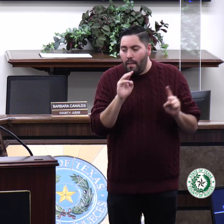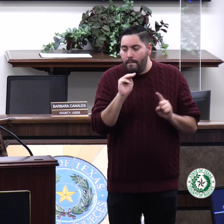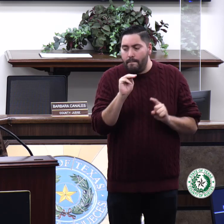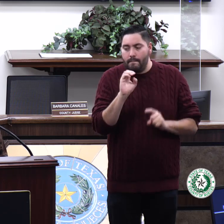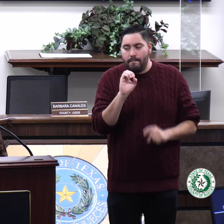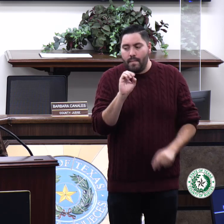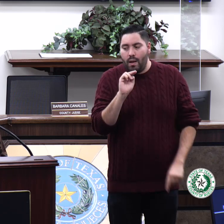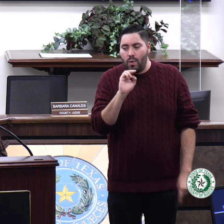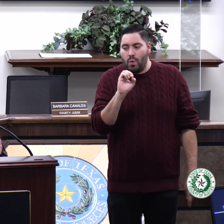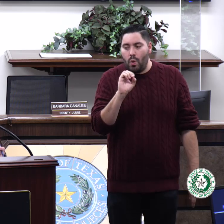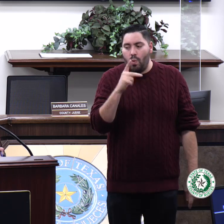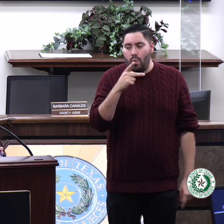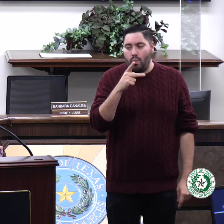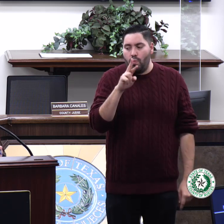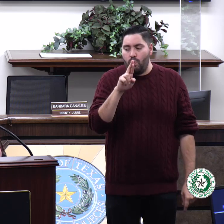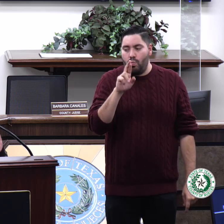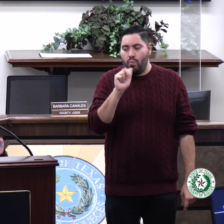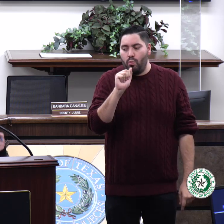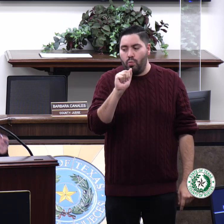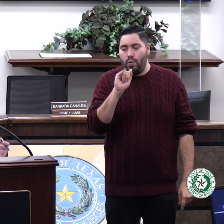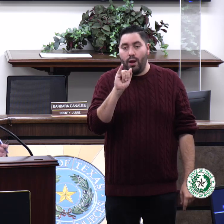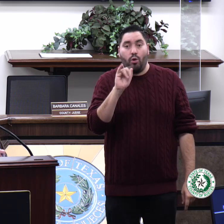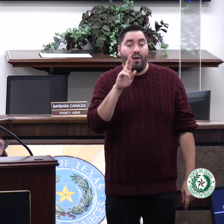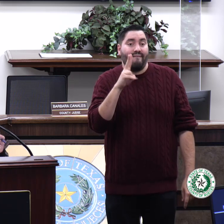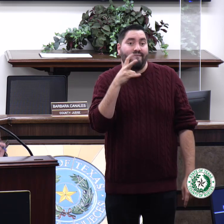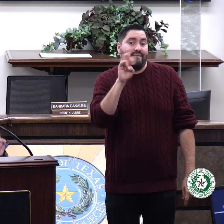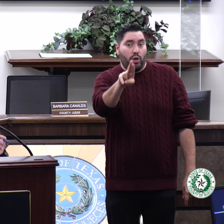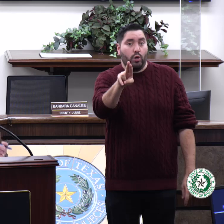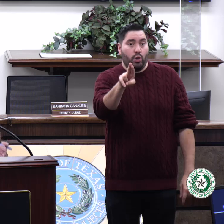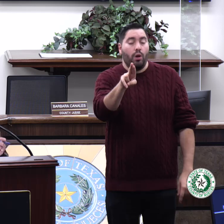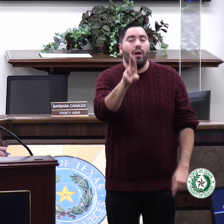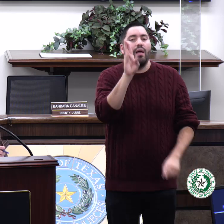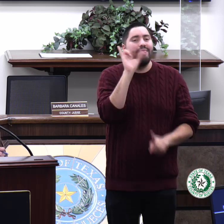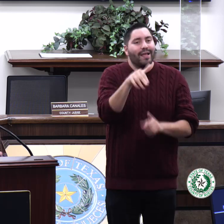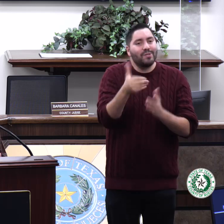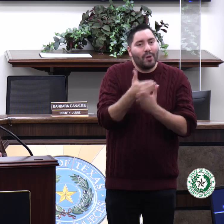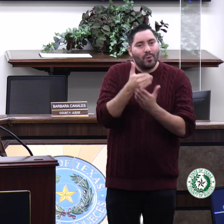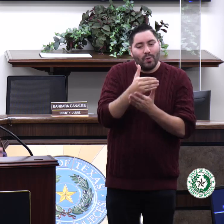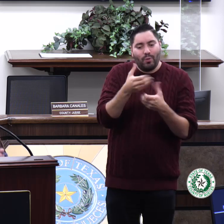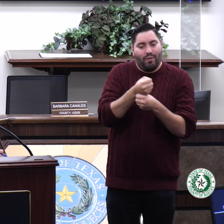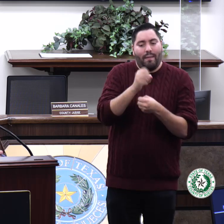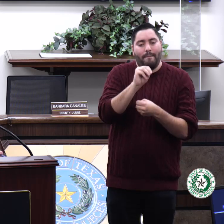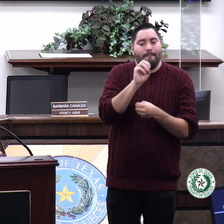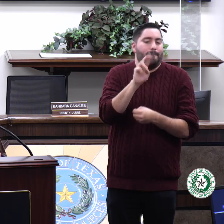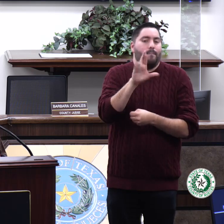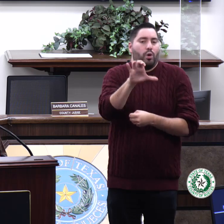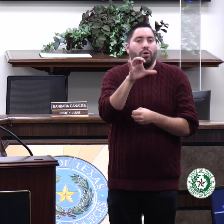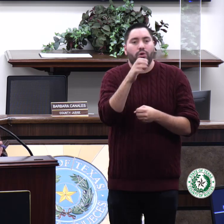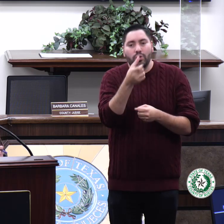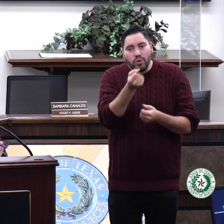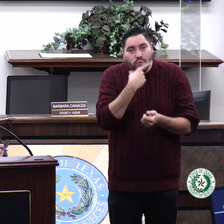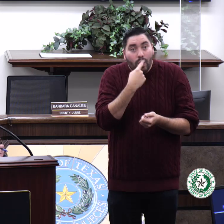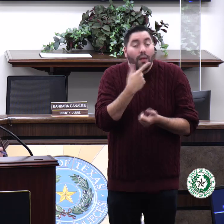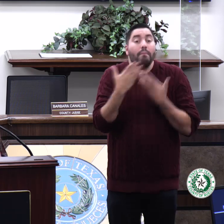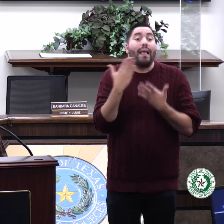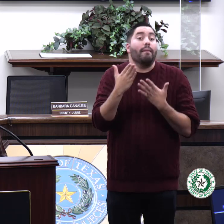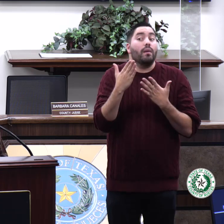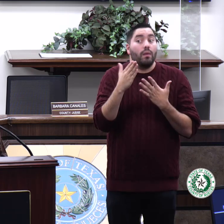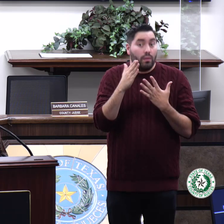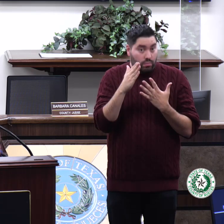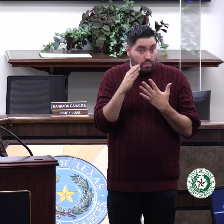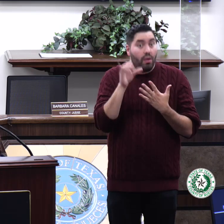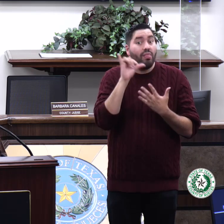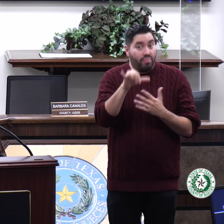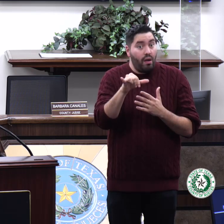molnupiravir. And molnupiravir is the name given to this new Merck drug, this new pill that might have